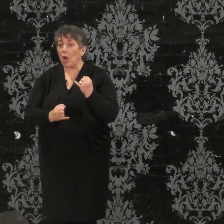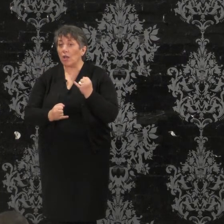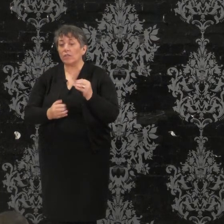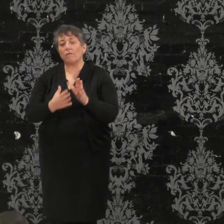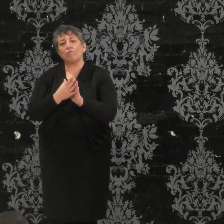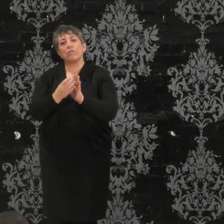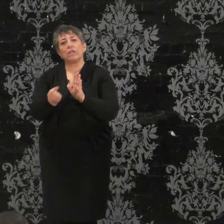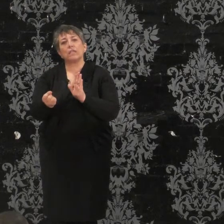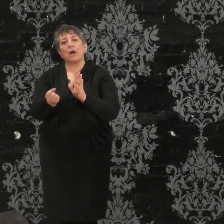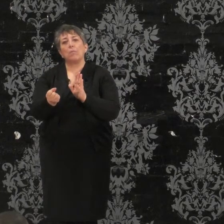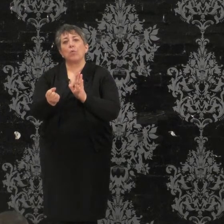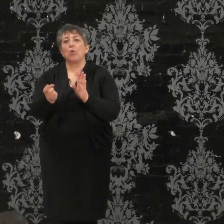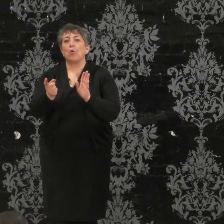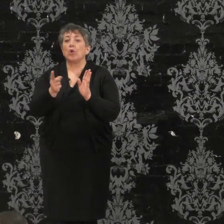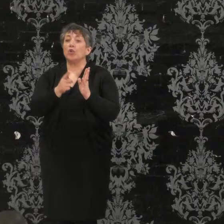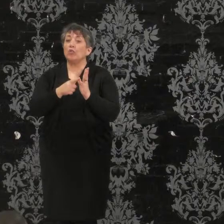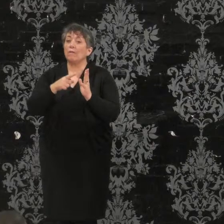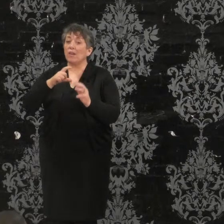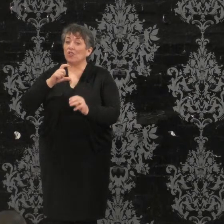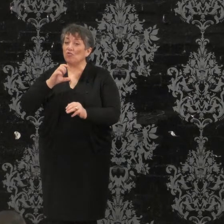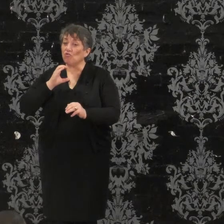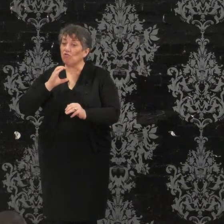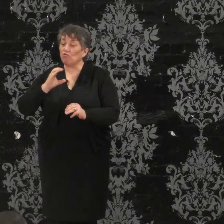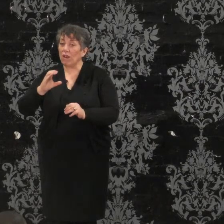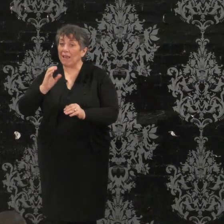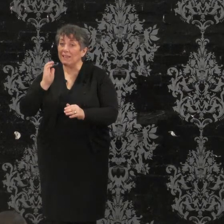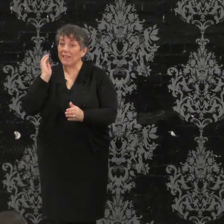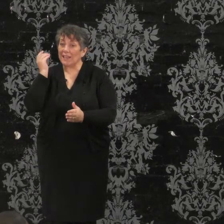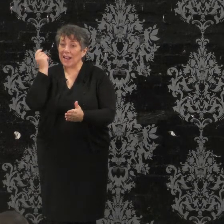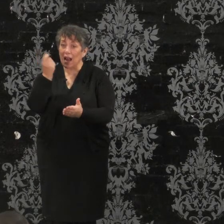universal credit claims have risen by nearly